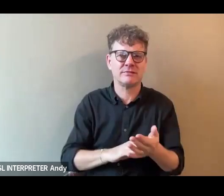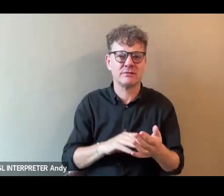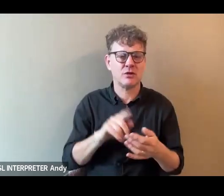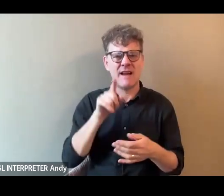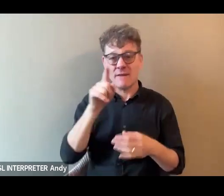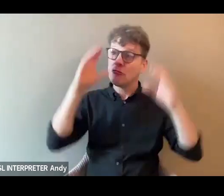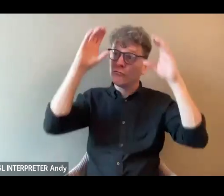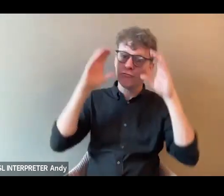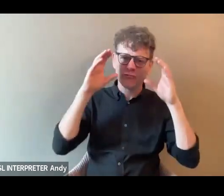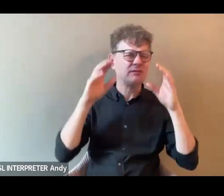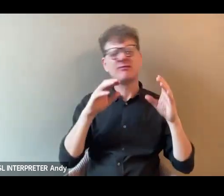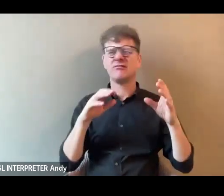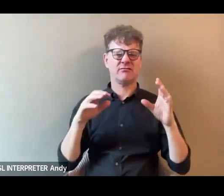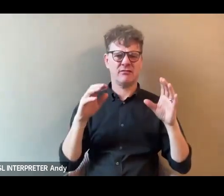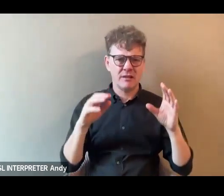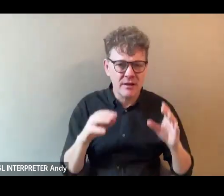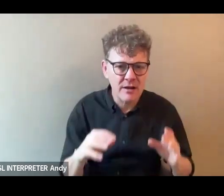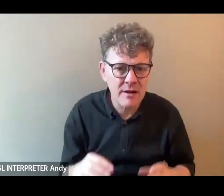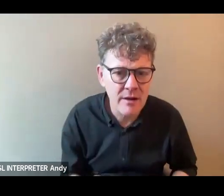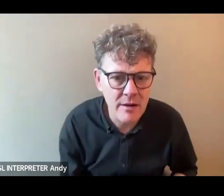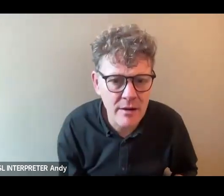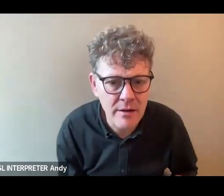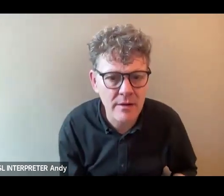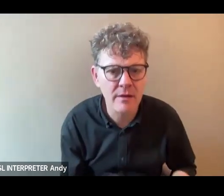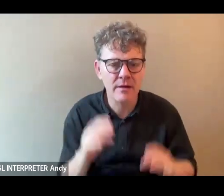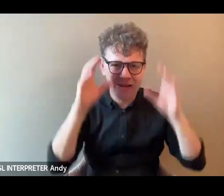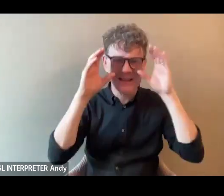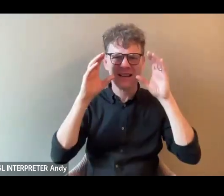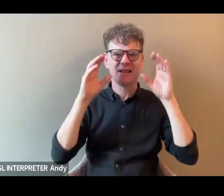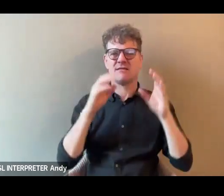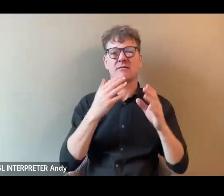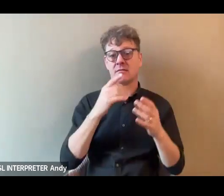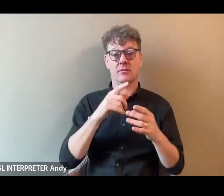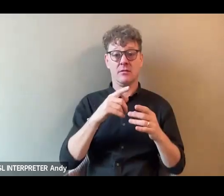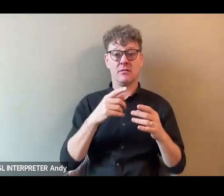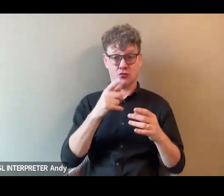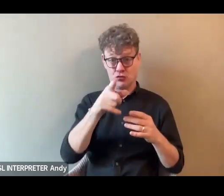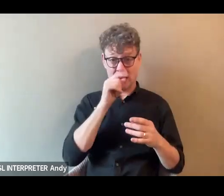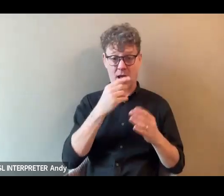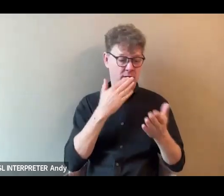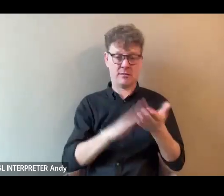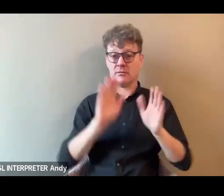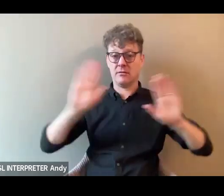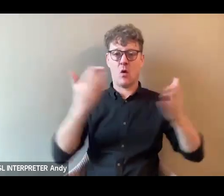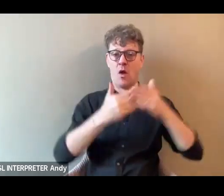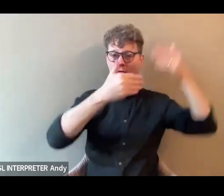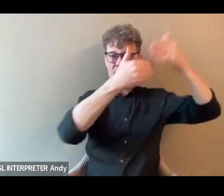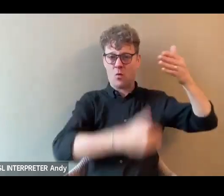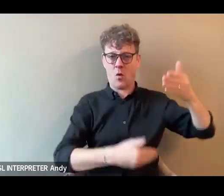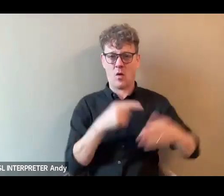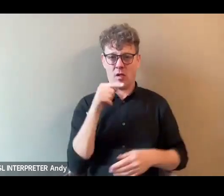looked at it and you want to go back in, just fill in a note and stick it on the wall where this is all being organised